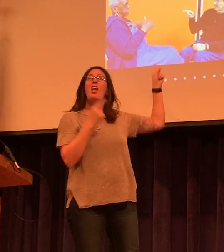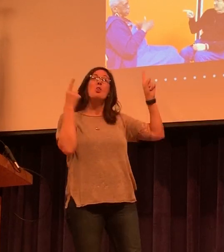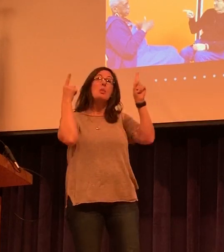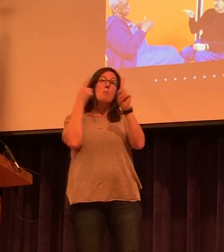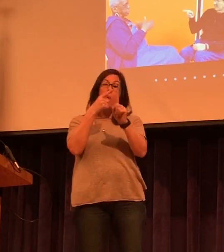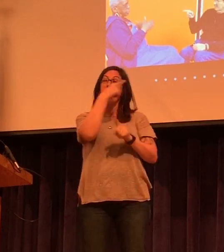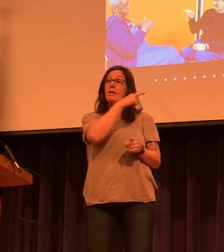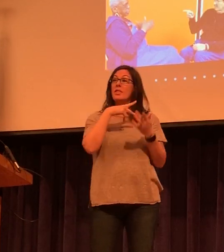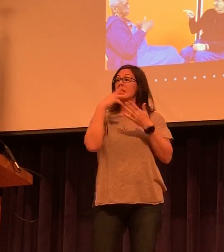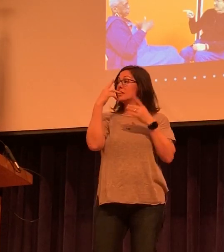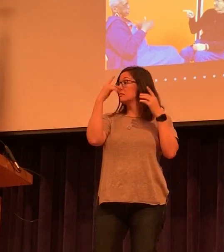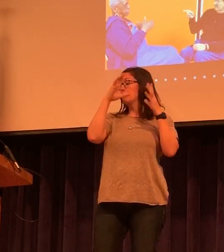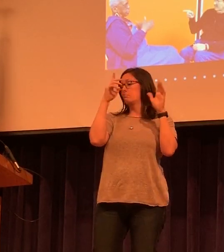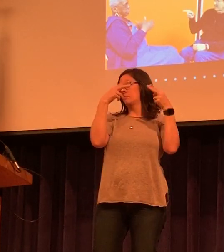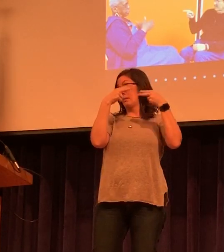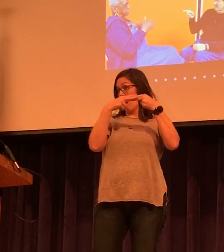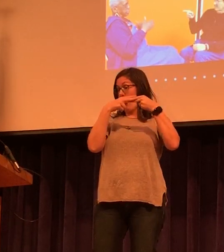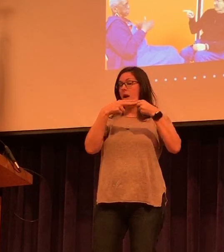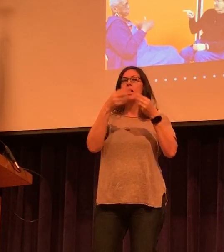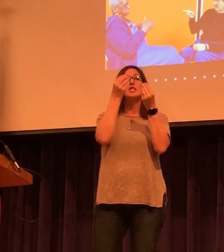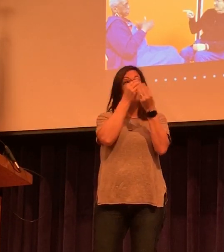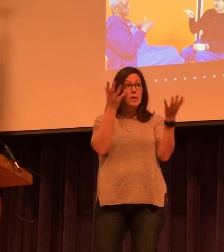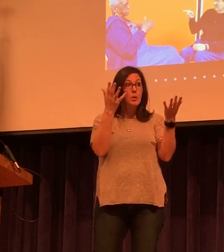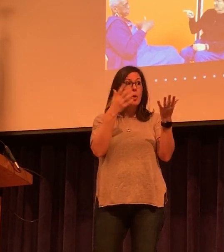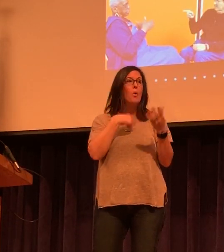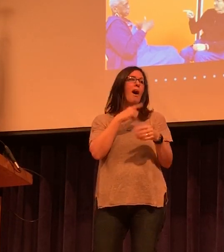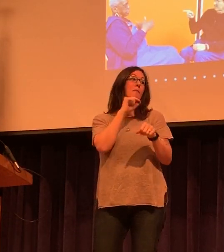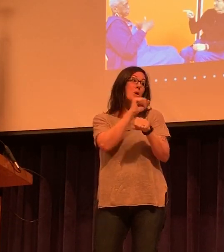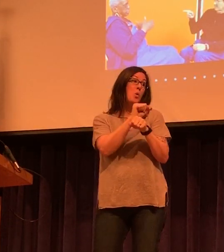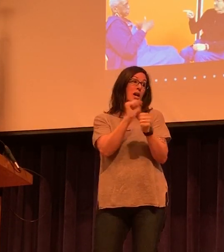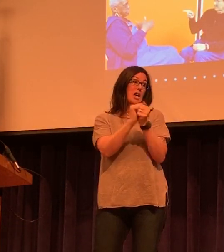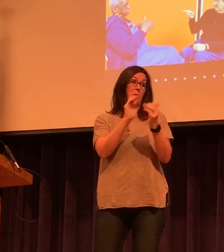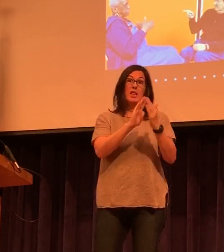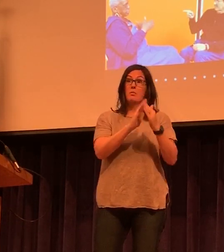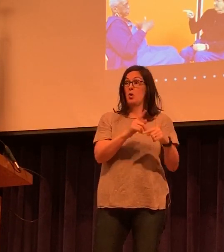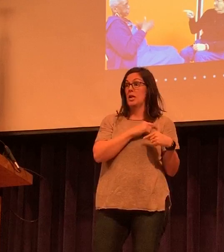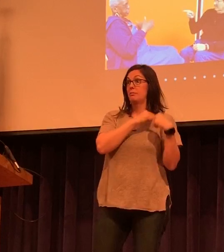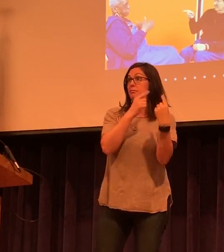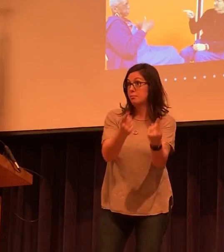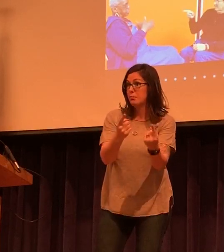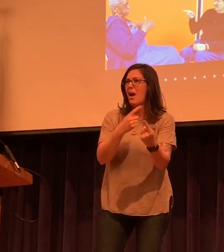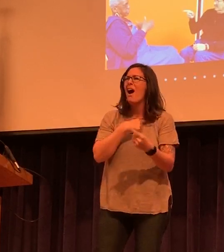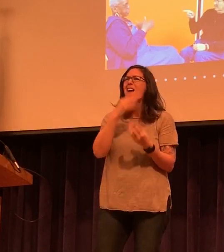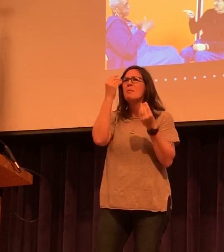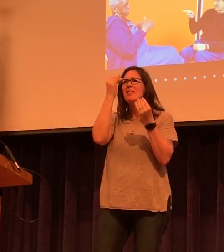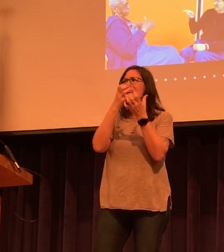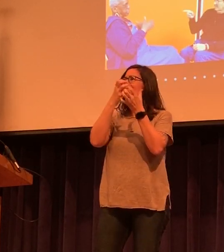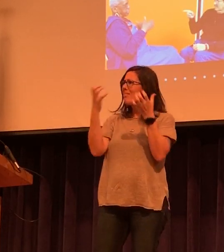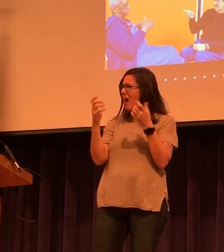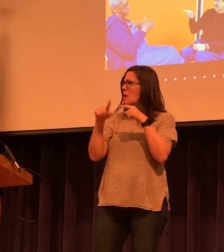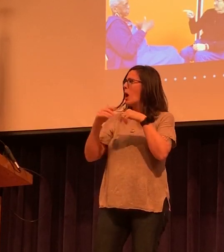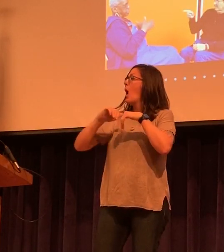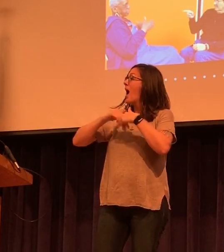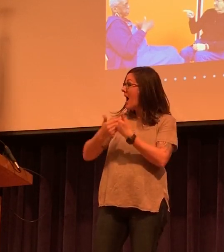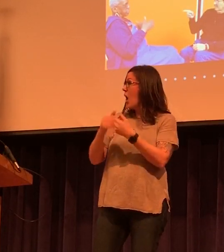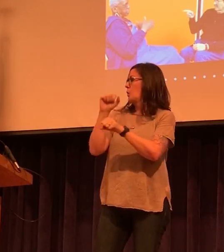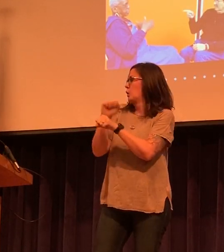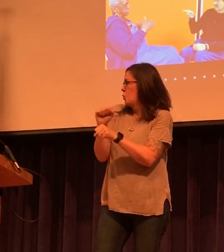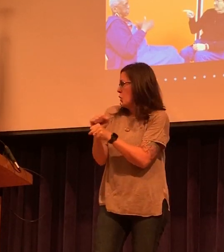So you can see that I've engaged in a number of projects, and the point of this slide is just to let you know that I have been working with many signing communities